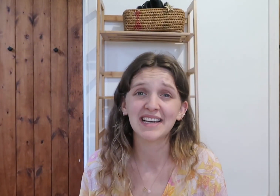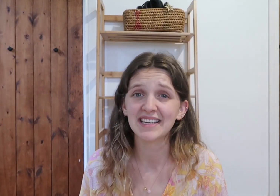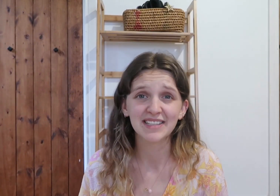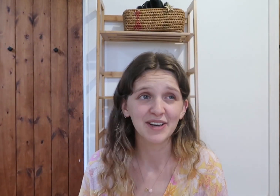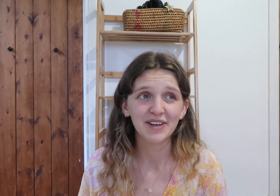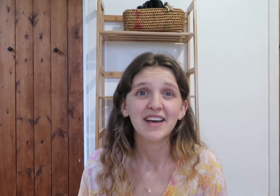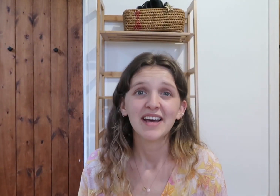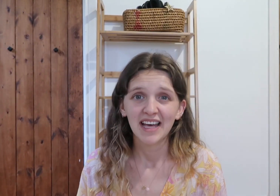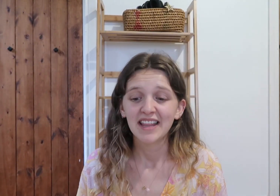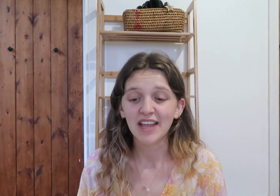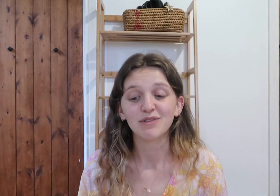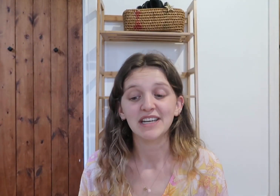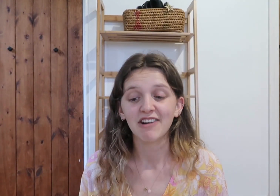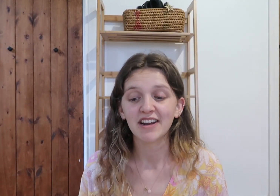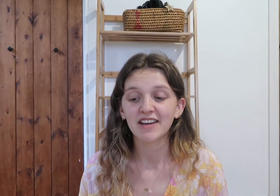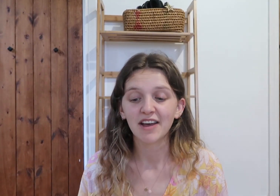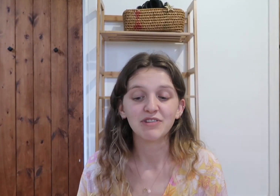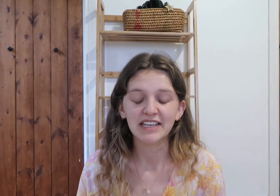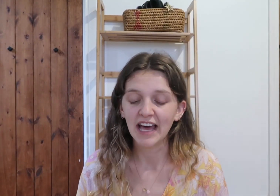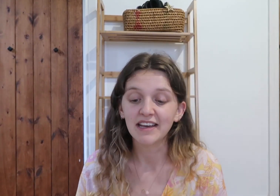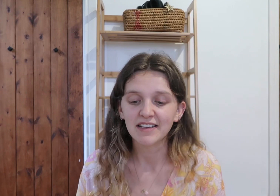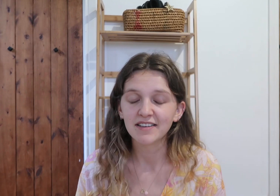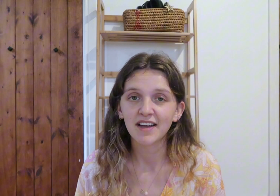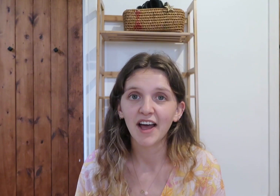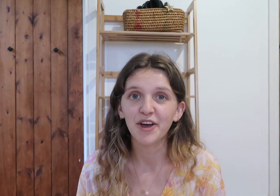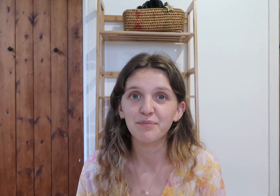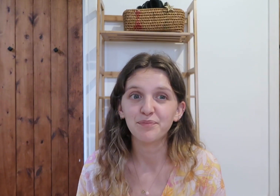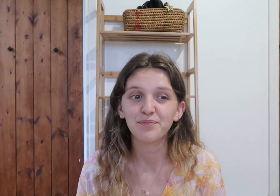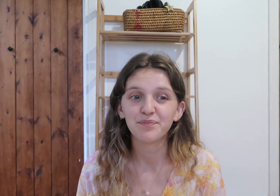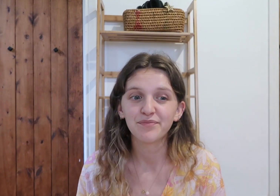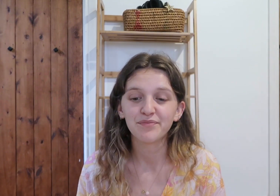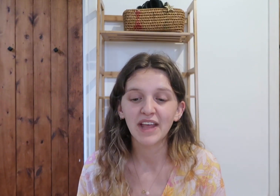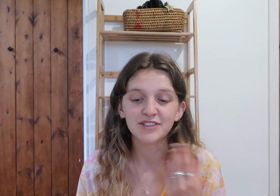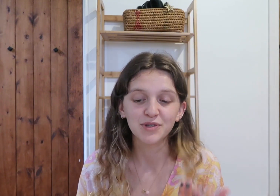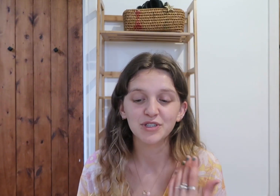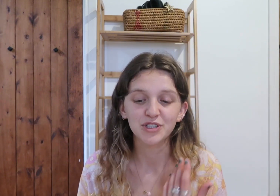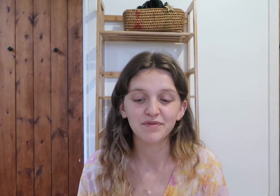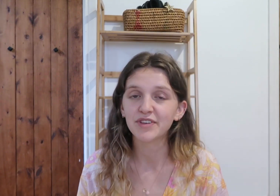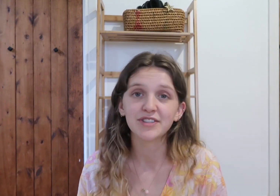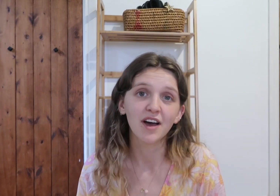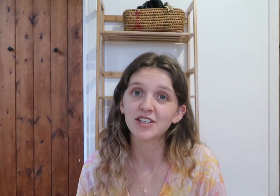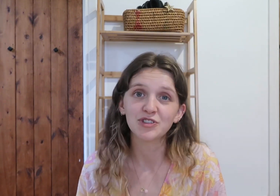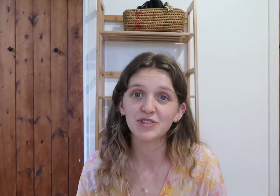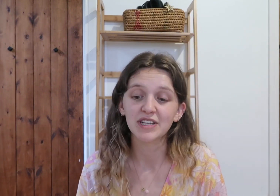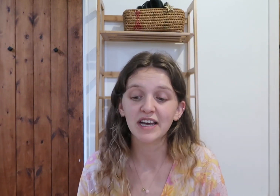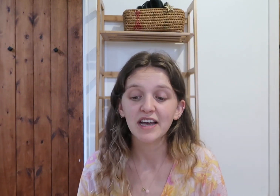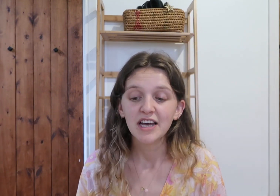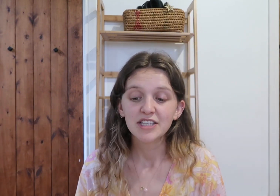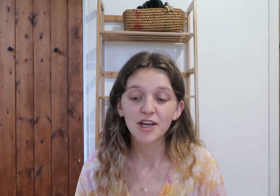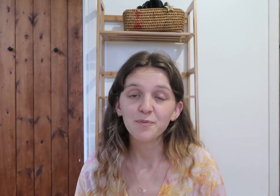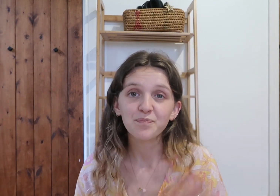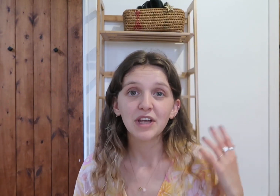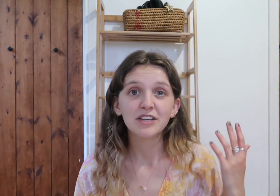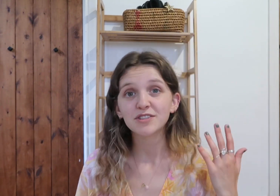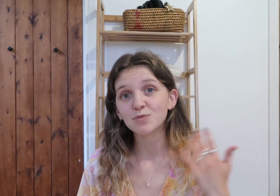quickly, so they'll really get it. They'll really get it as soon as you've started to introduce it. So with